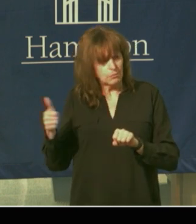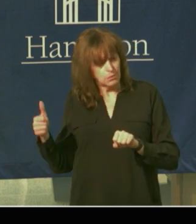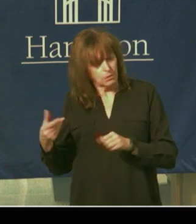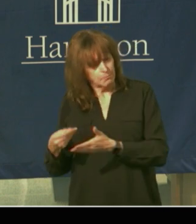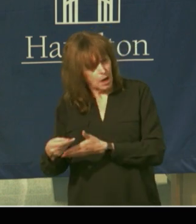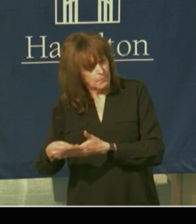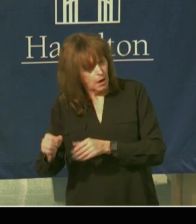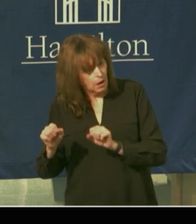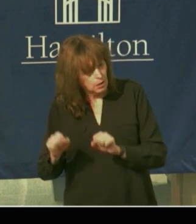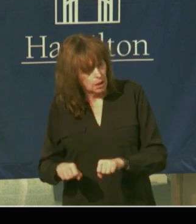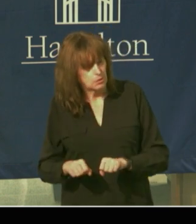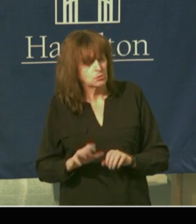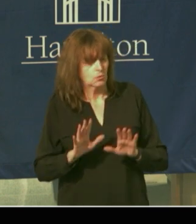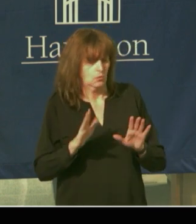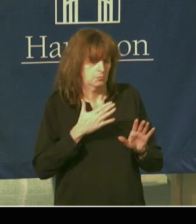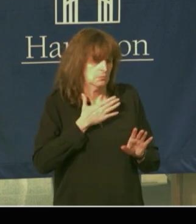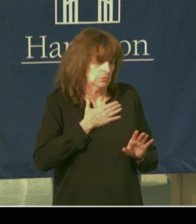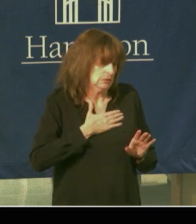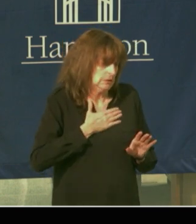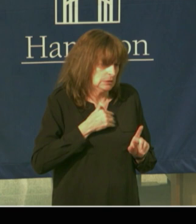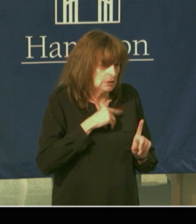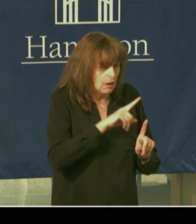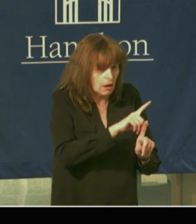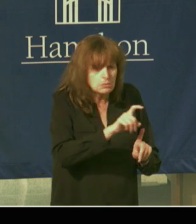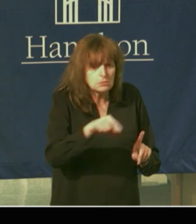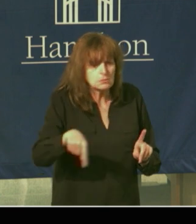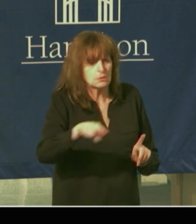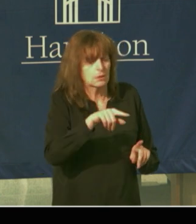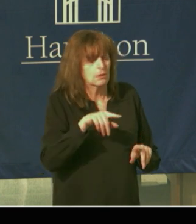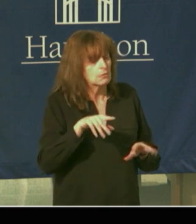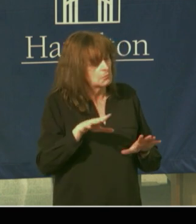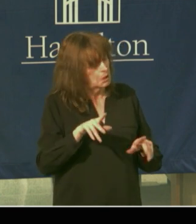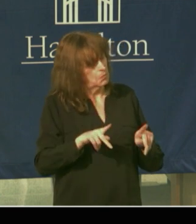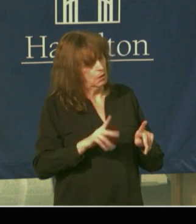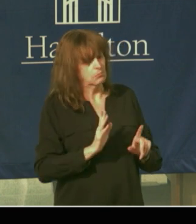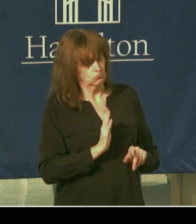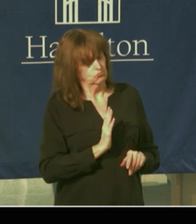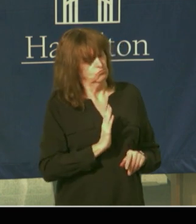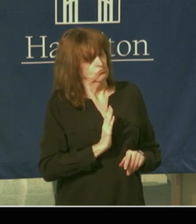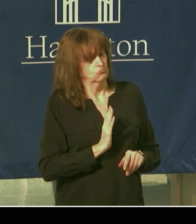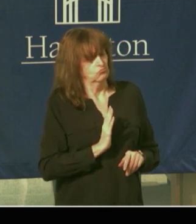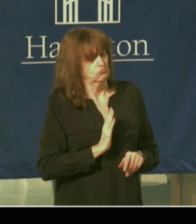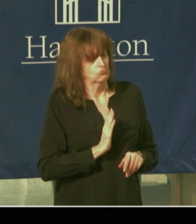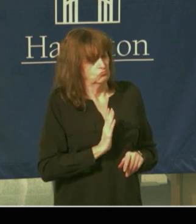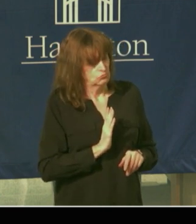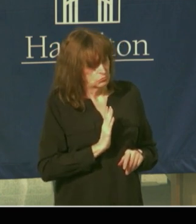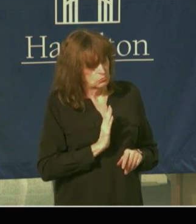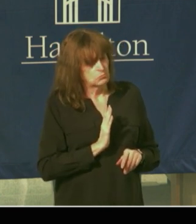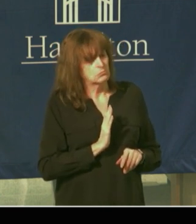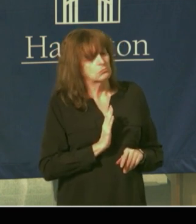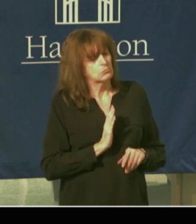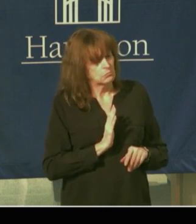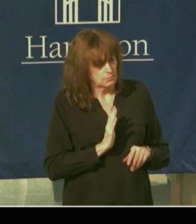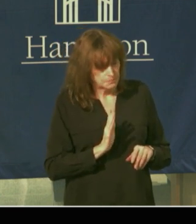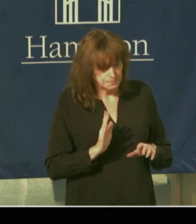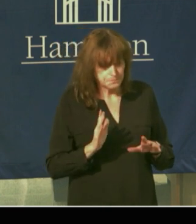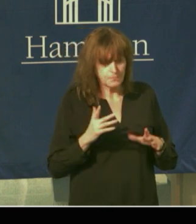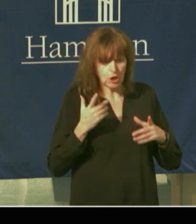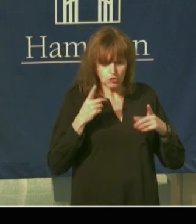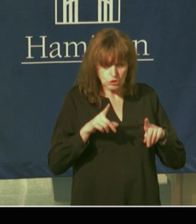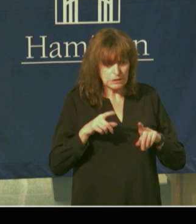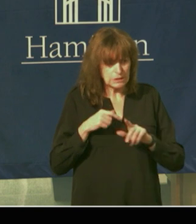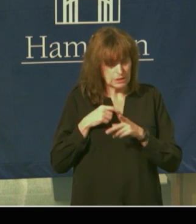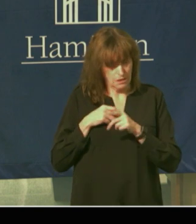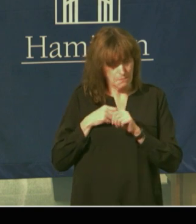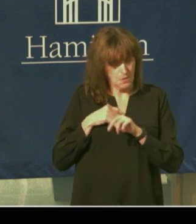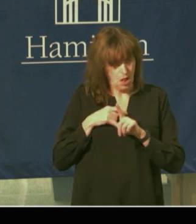take that approach. Let me just reinforce what Paul said in a minute ago. I mean, we can all think about timelines. Nobody really knows how this is going